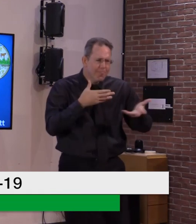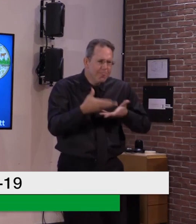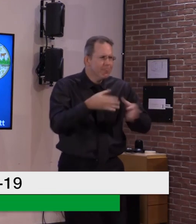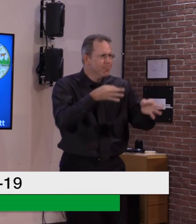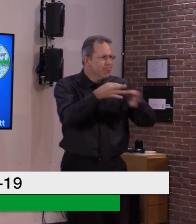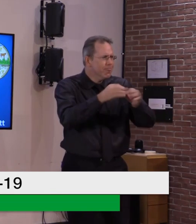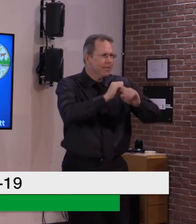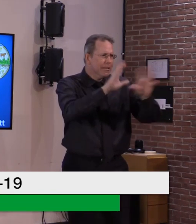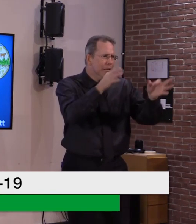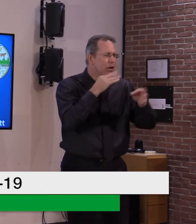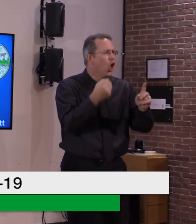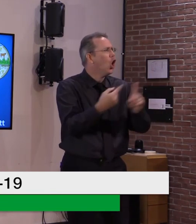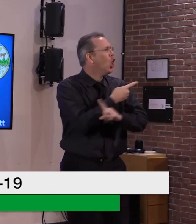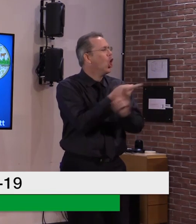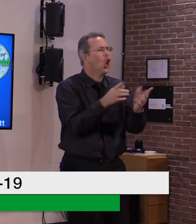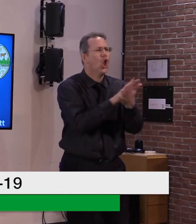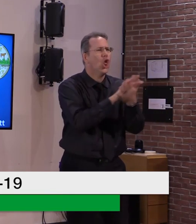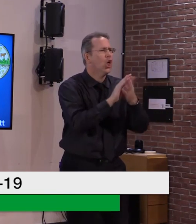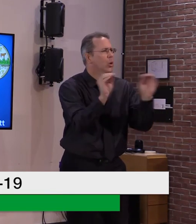listeners across